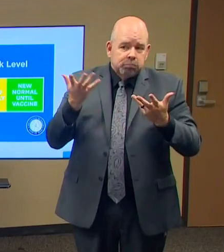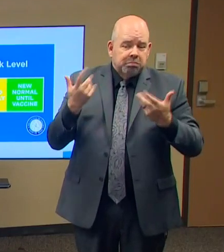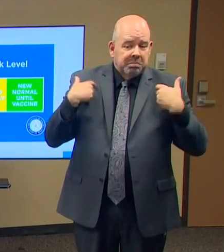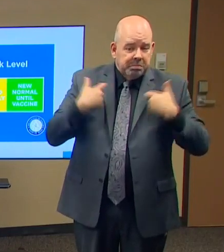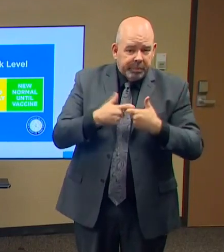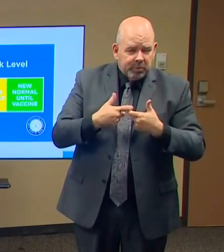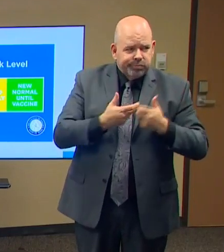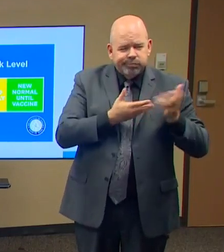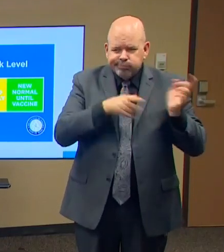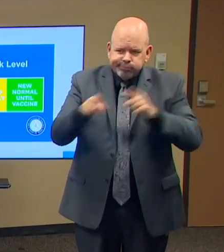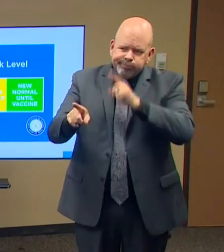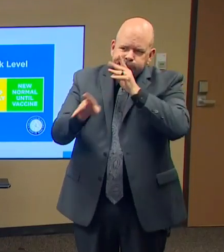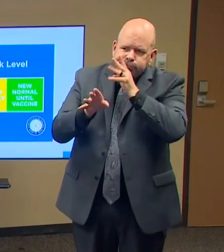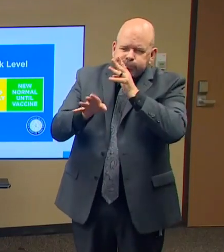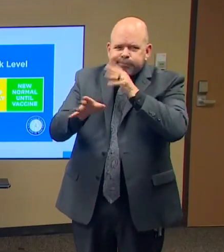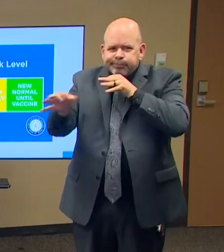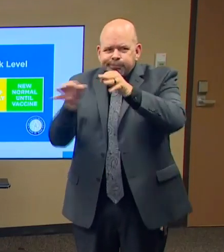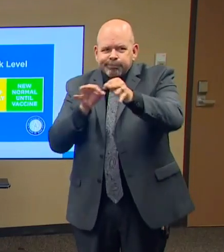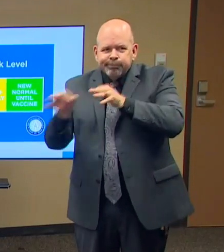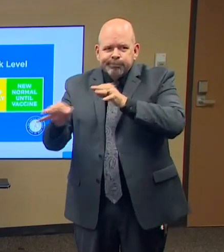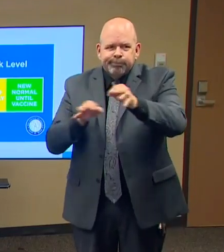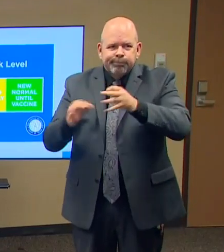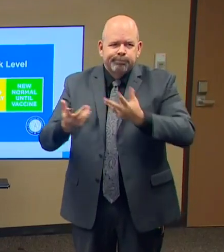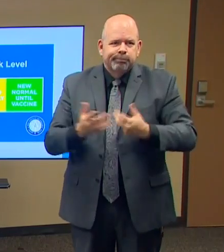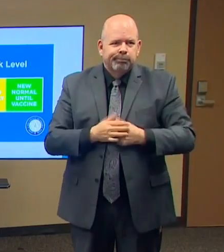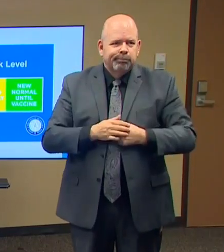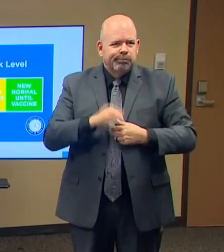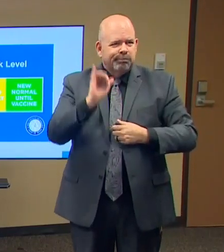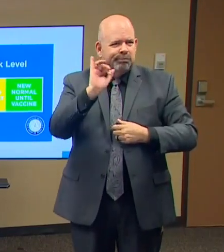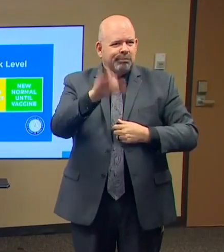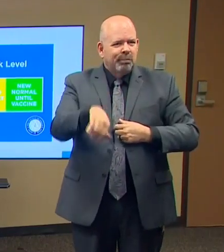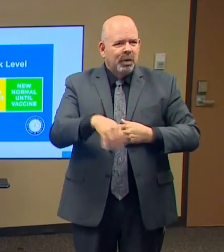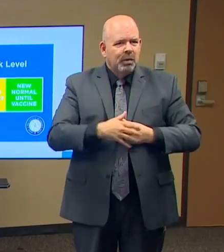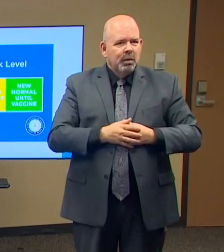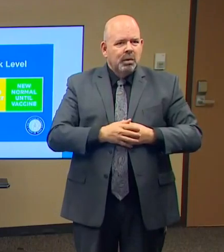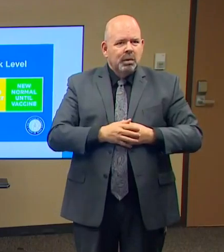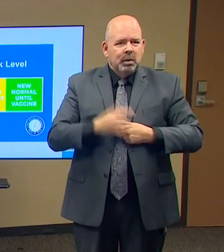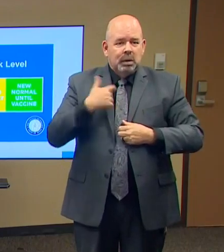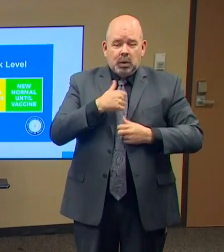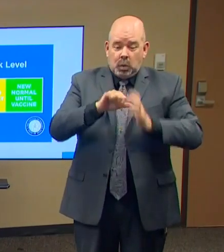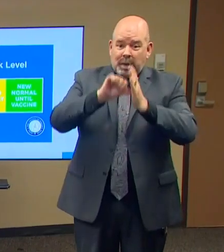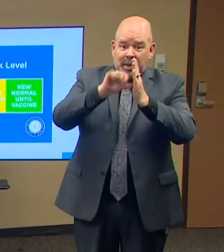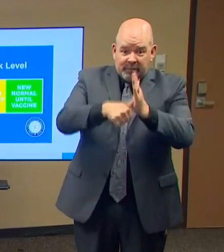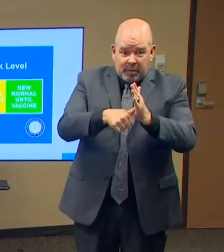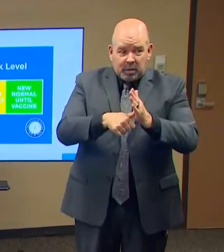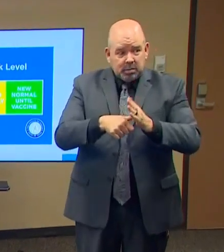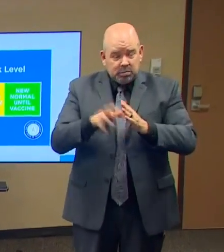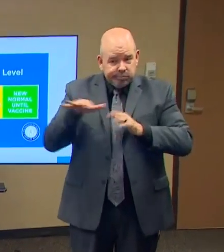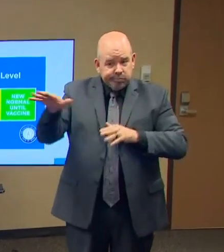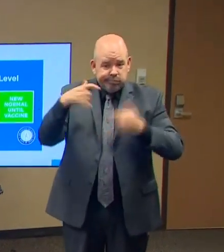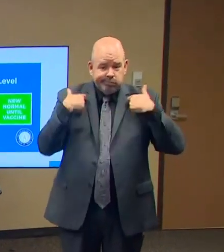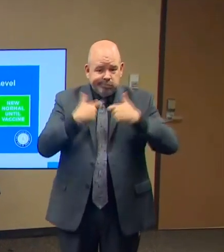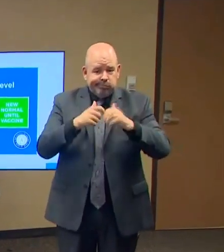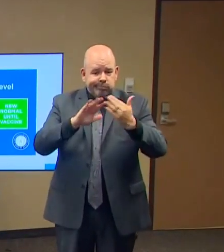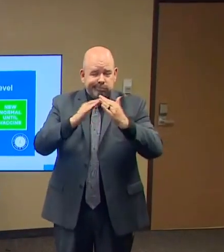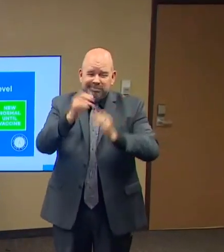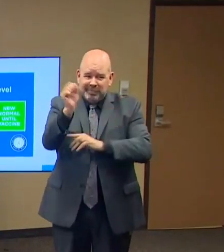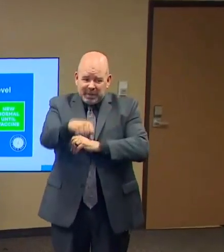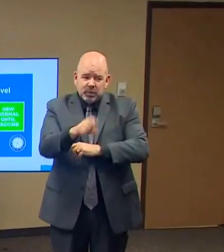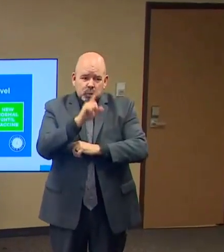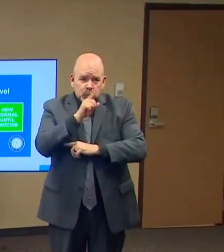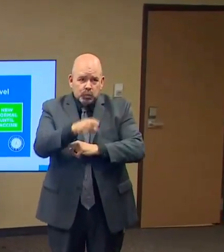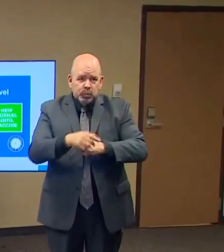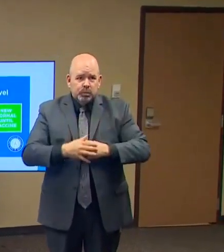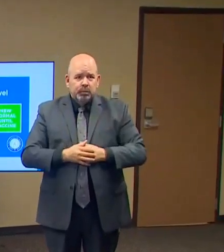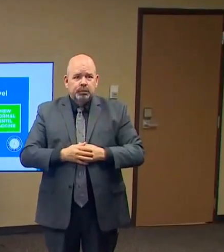that, but again, it's an area that we are working on. Okay, thanks. If I may, Judge, have